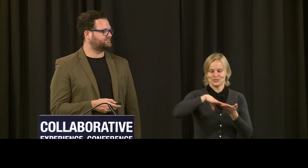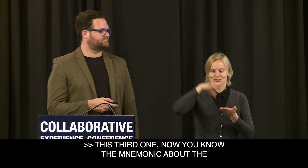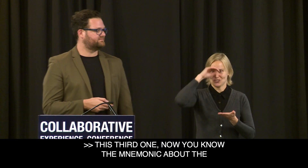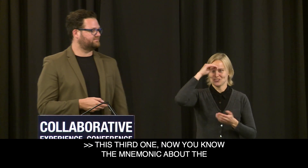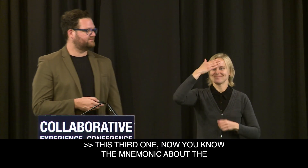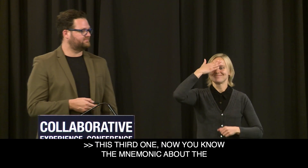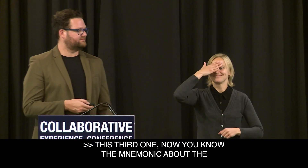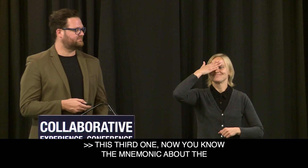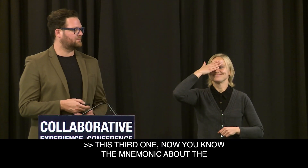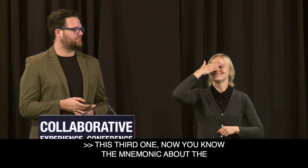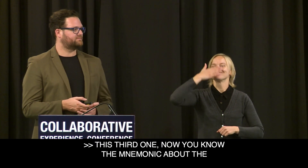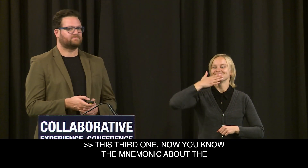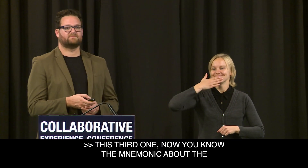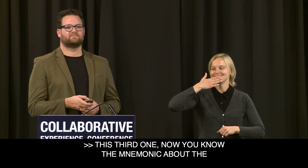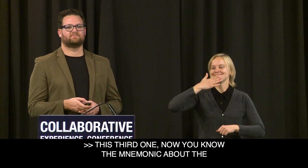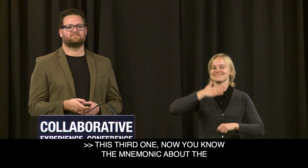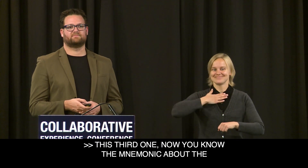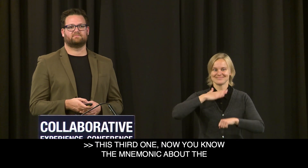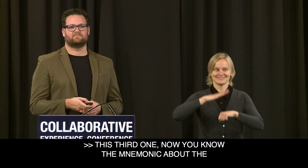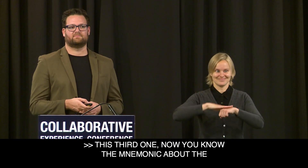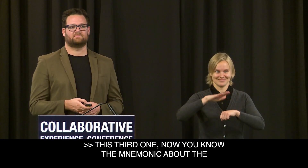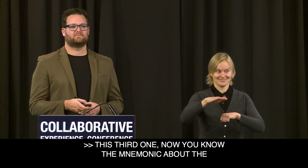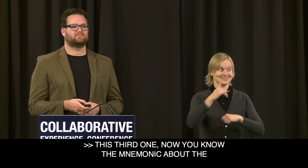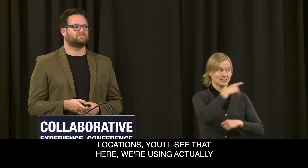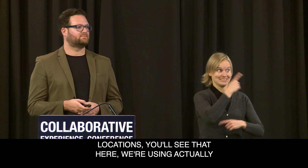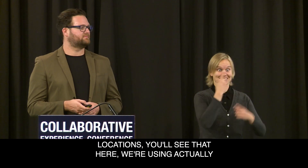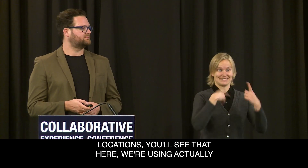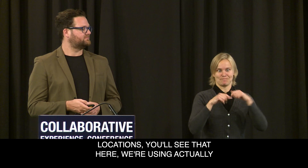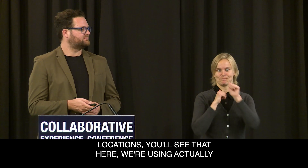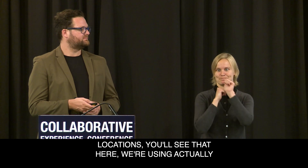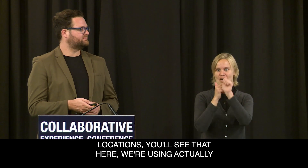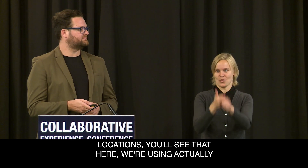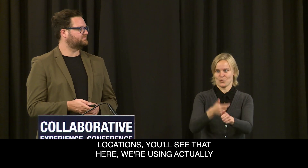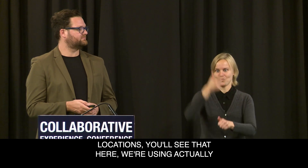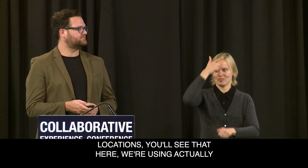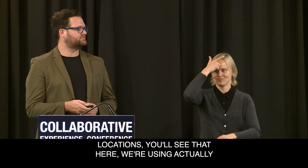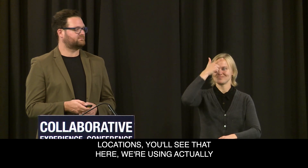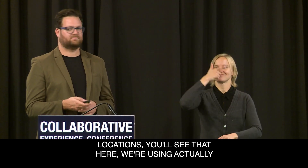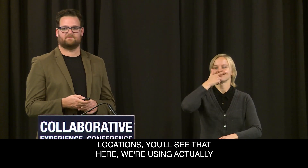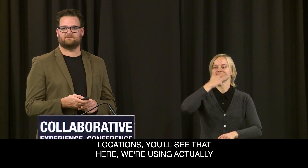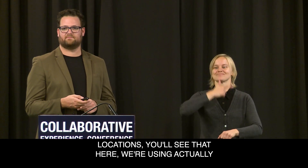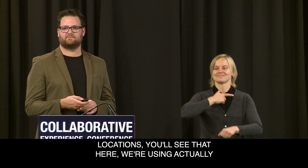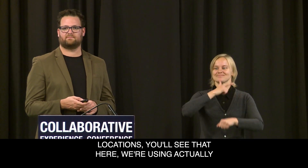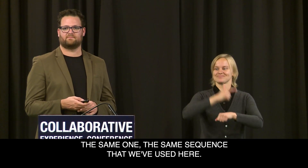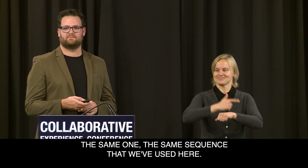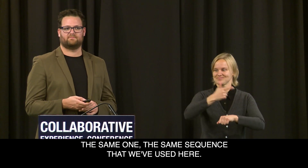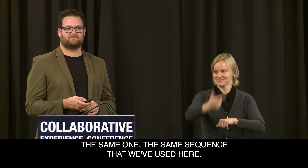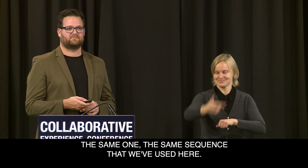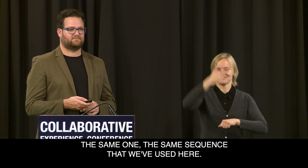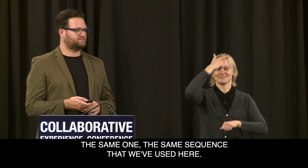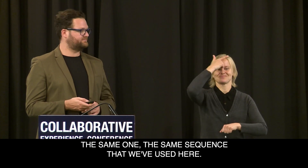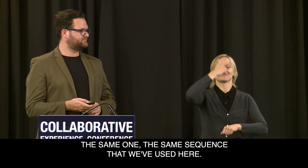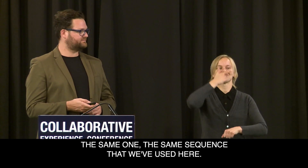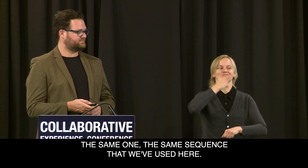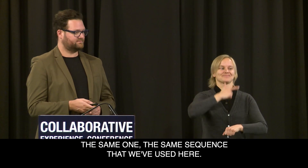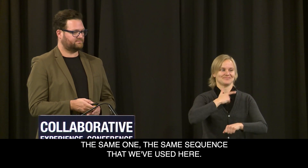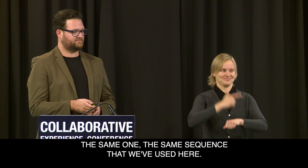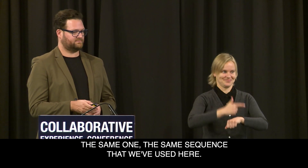This third one, now you know the mnemonic about the locations. You'll see that here. We're using actually the same one, the same sequence that we've